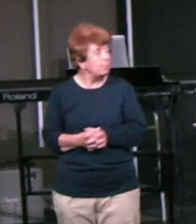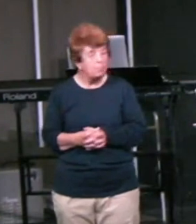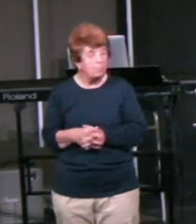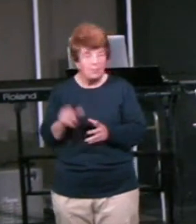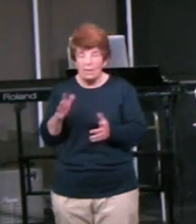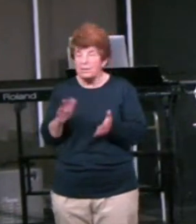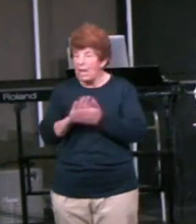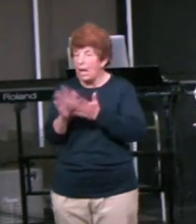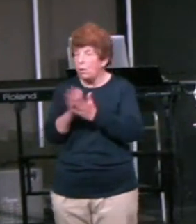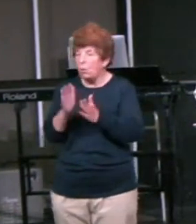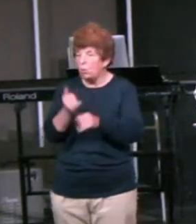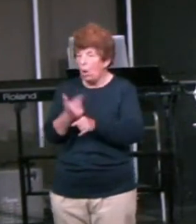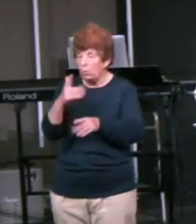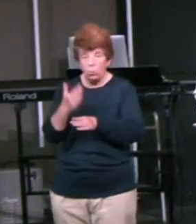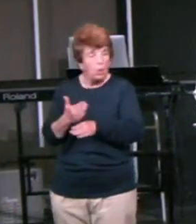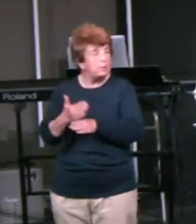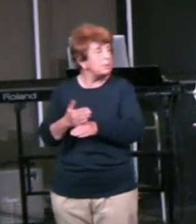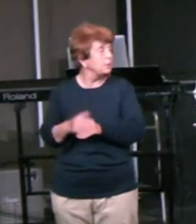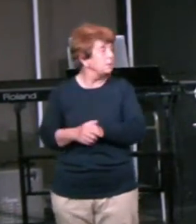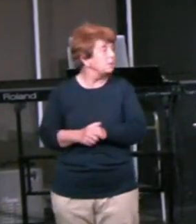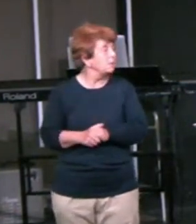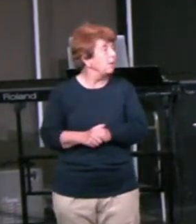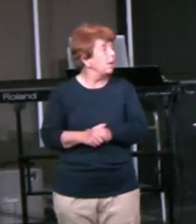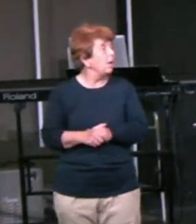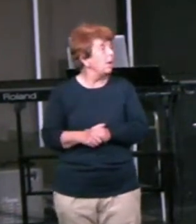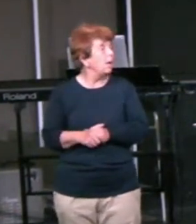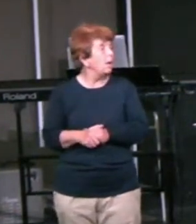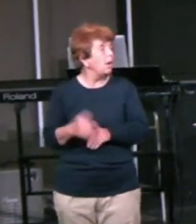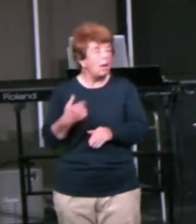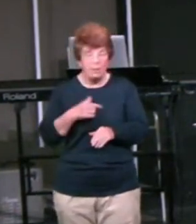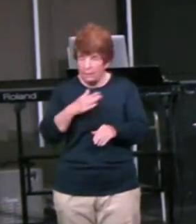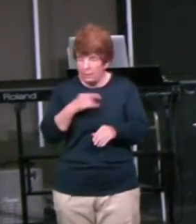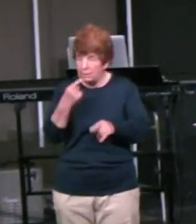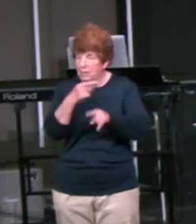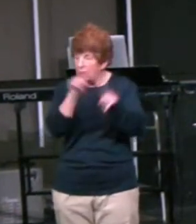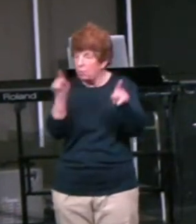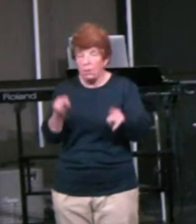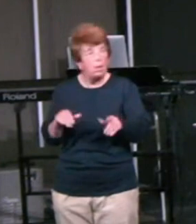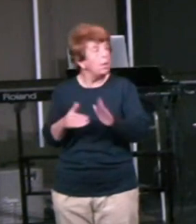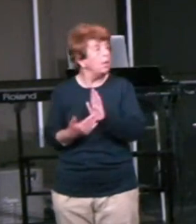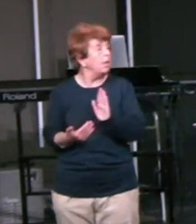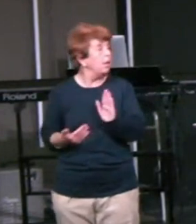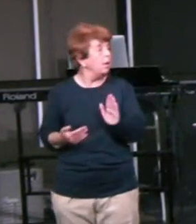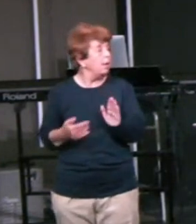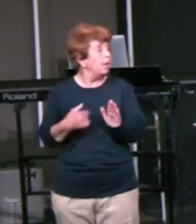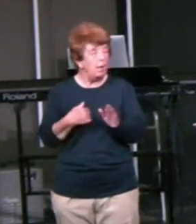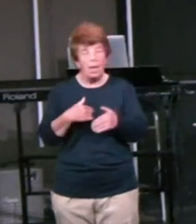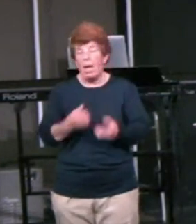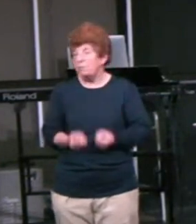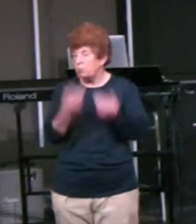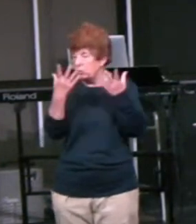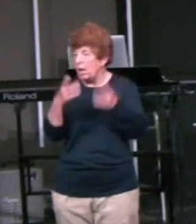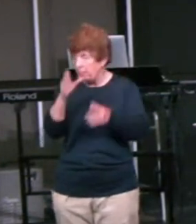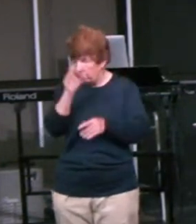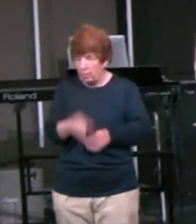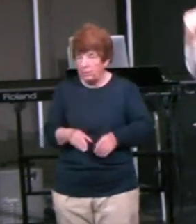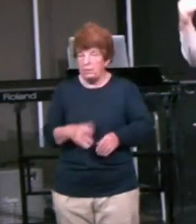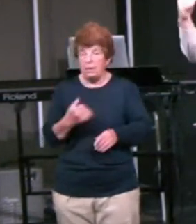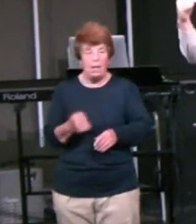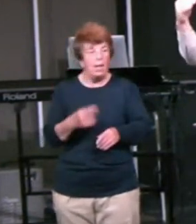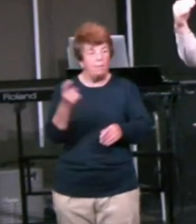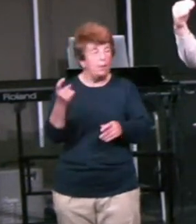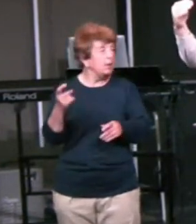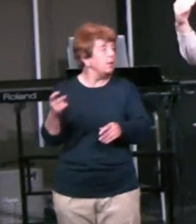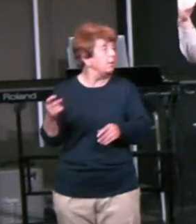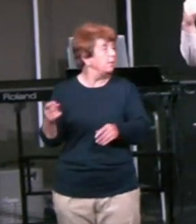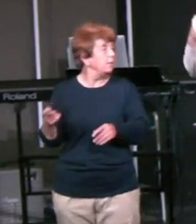That's the way God works. And I've got to tell you that now, as a retired person, having come